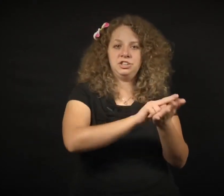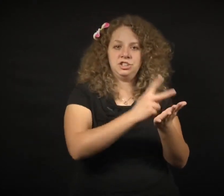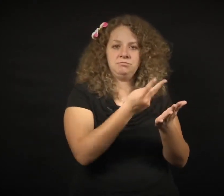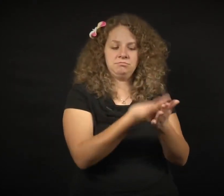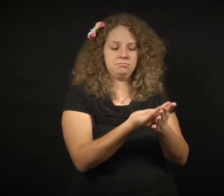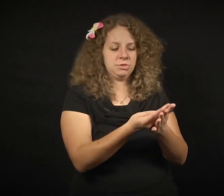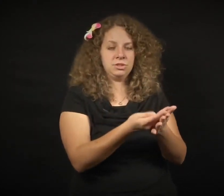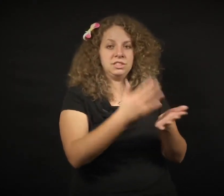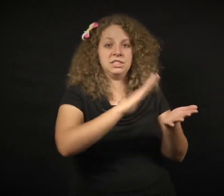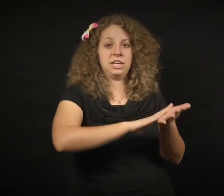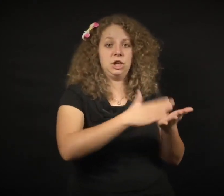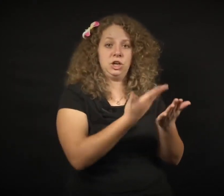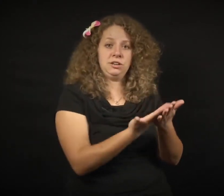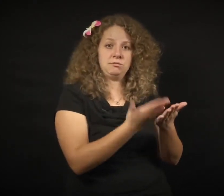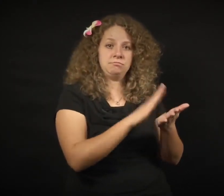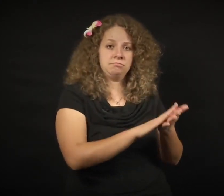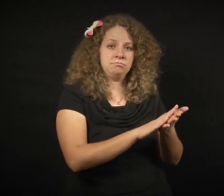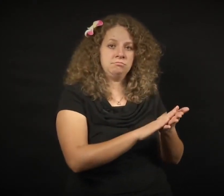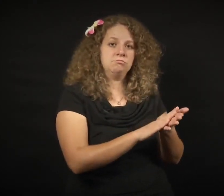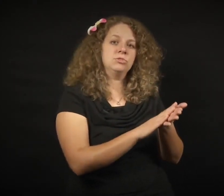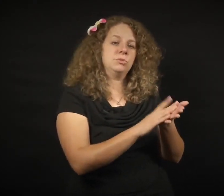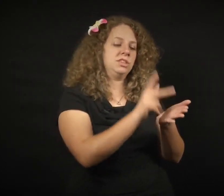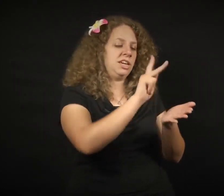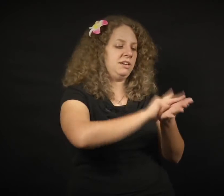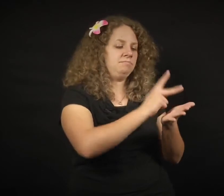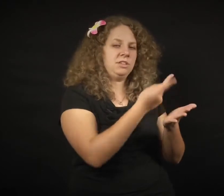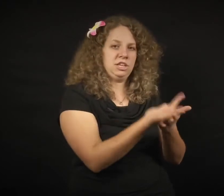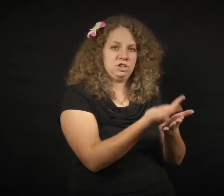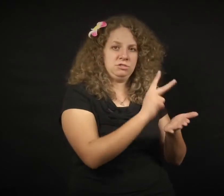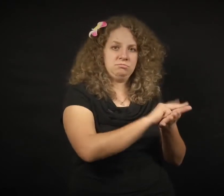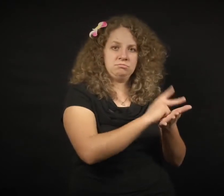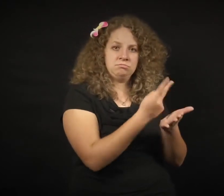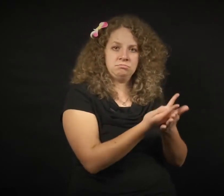Kitchen. So this is the sign cook. So with a K, kitchen.